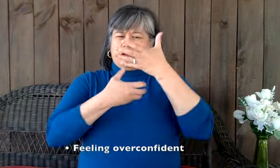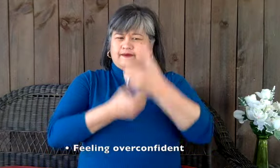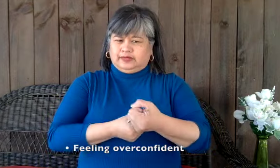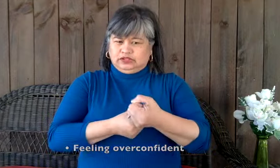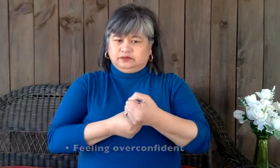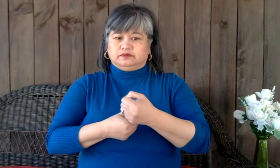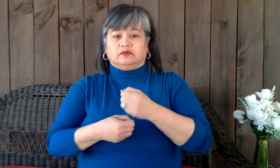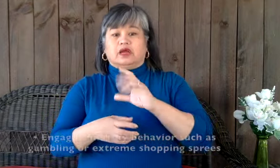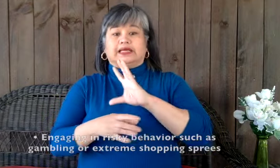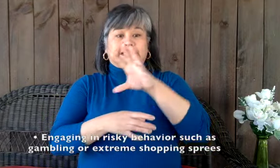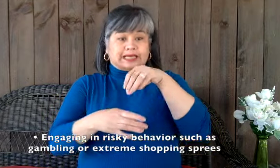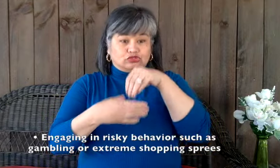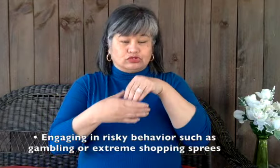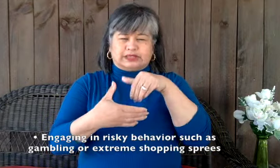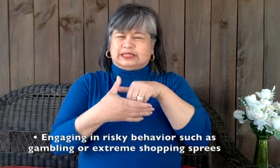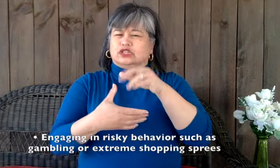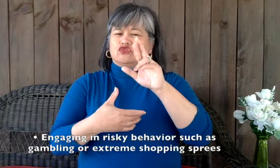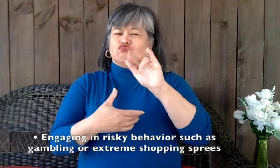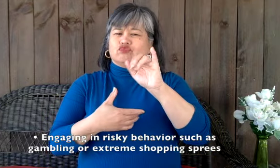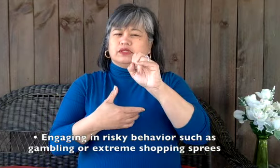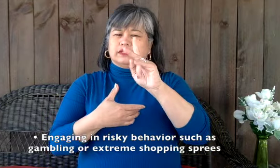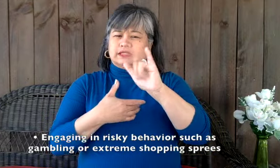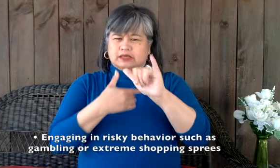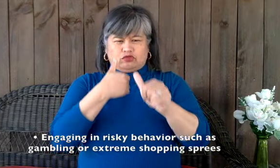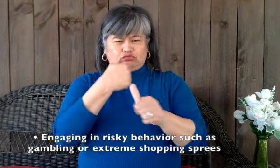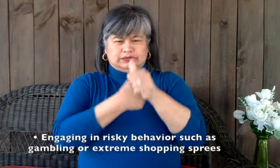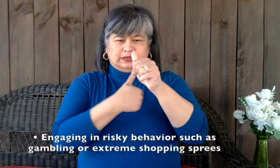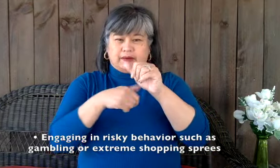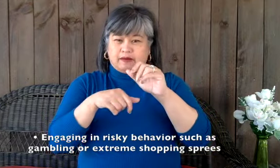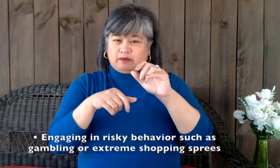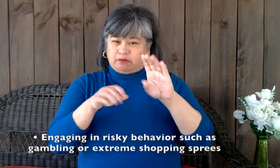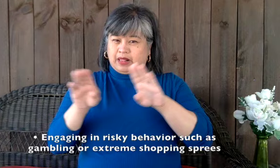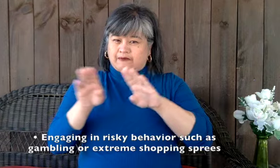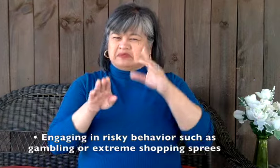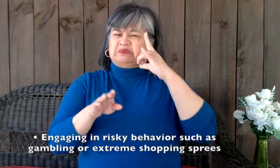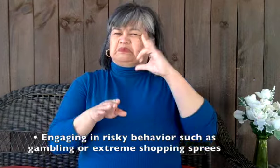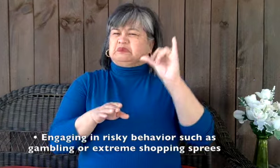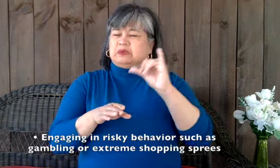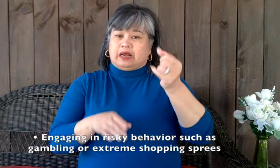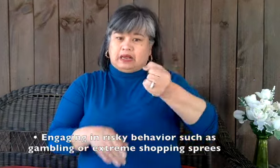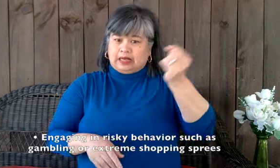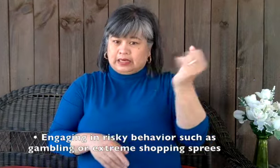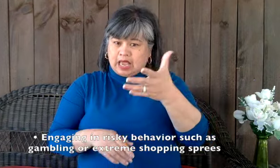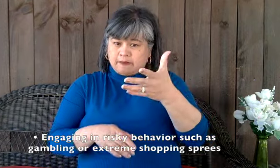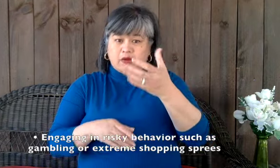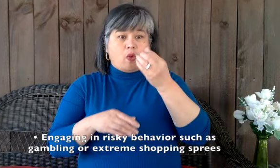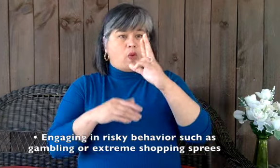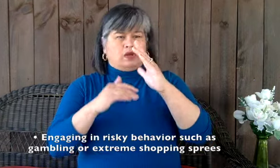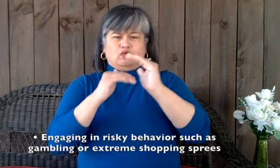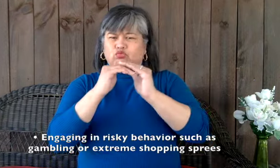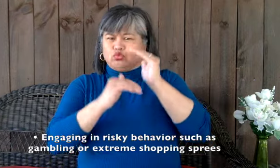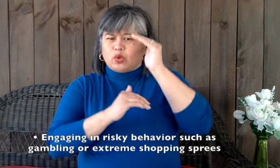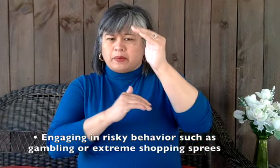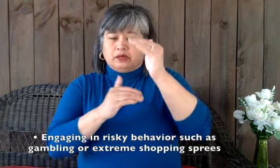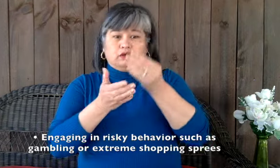feeling overconfident, engaging in risky behavior such as gambling or extreme shopping